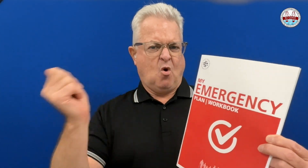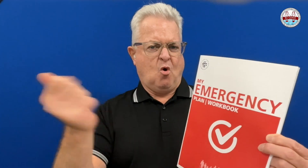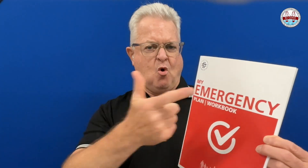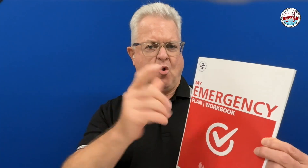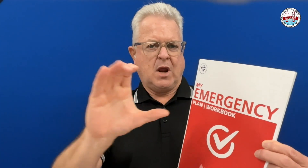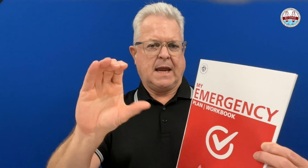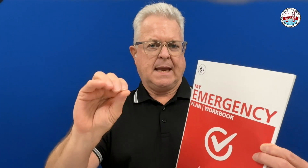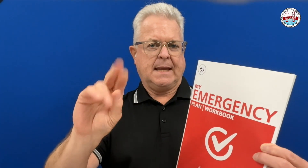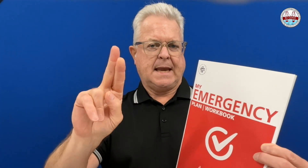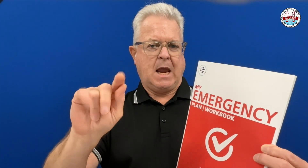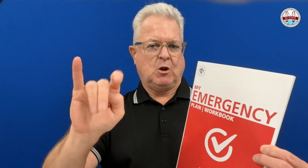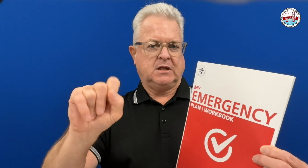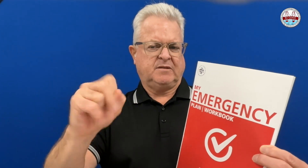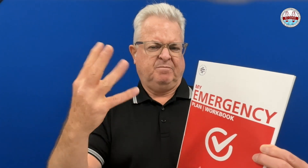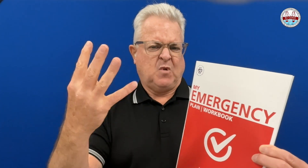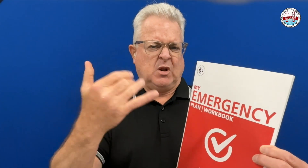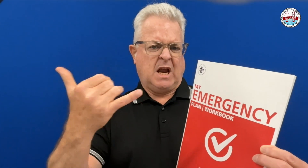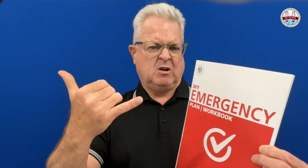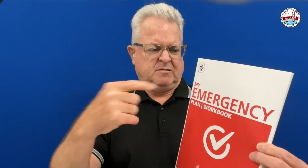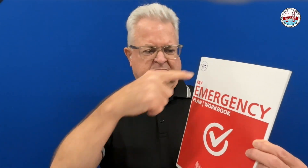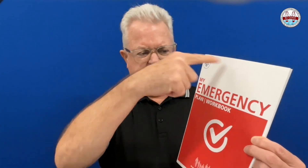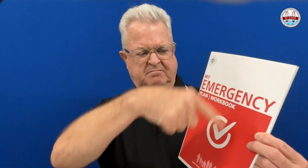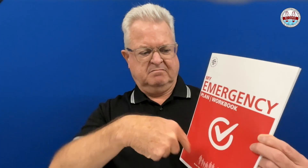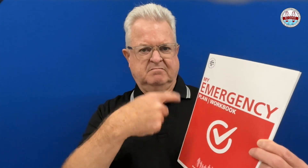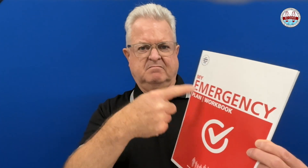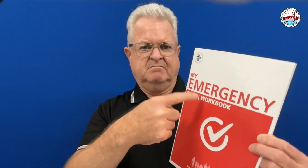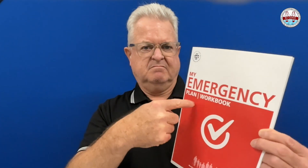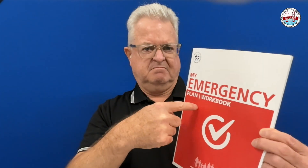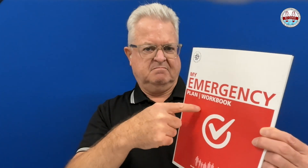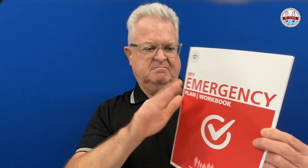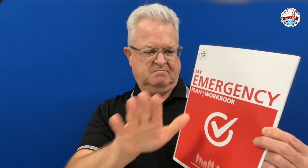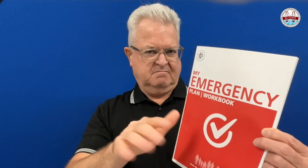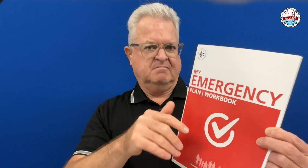Now this is for everyone in all 4 counties of Rhode Island.